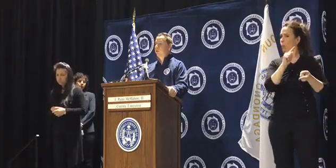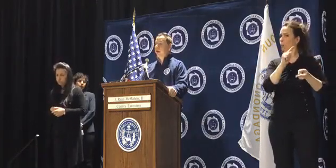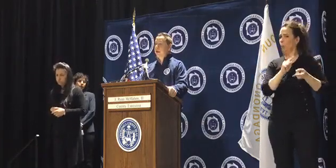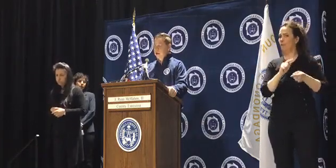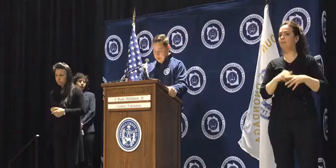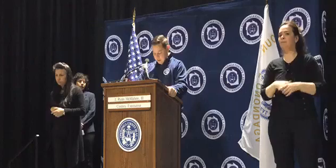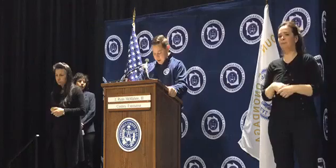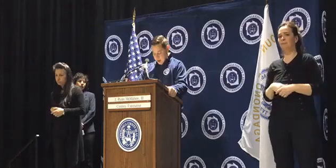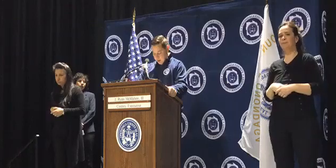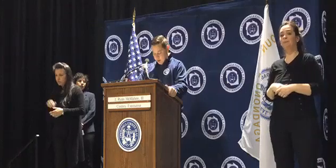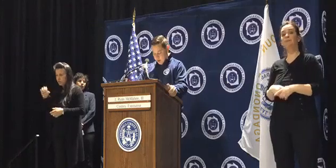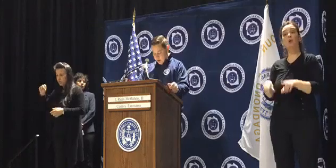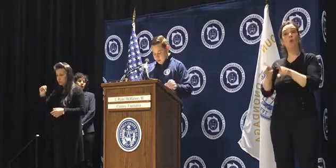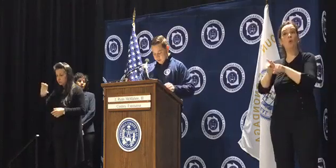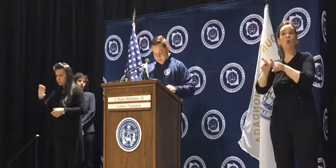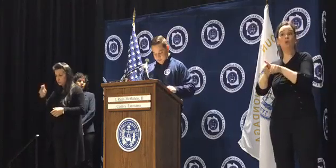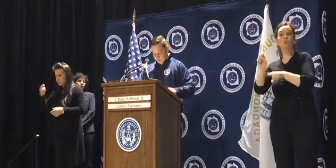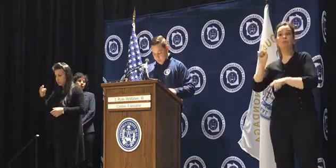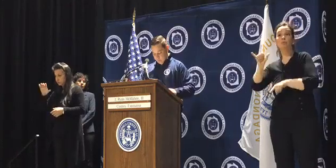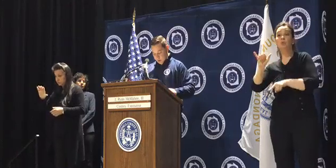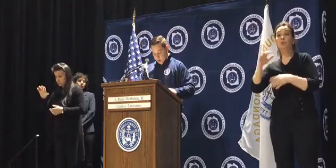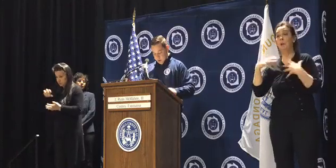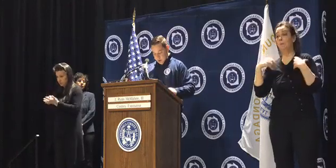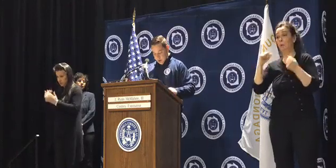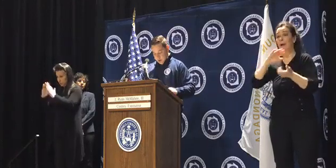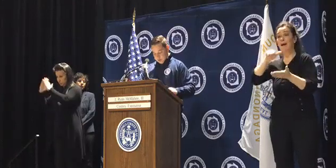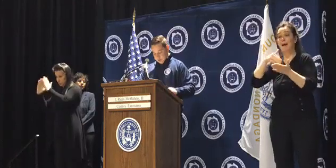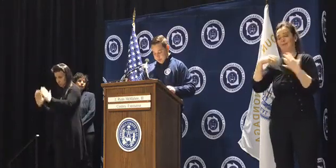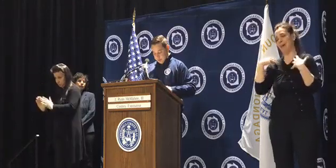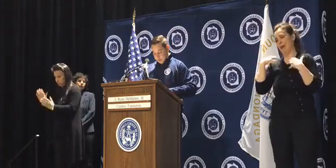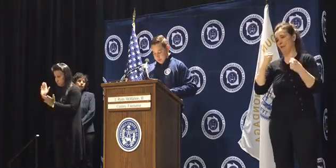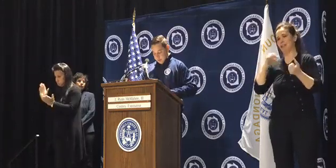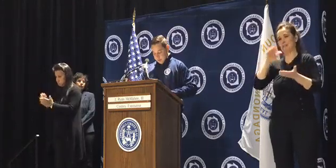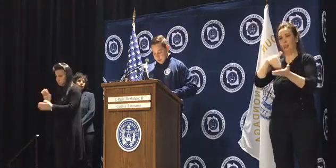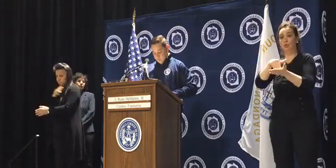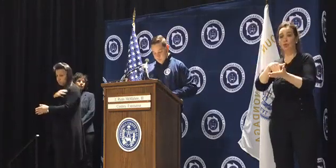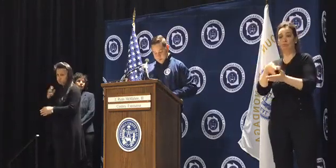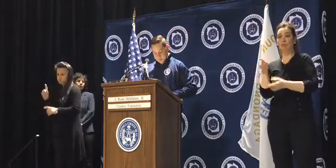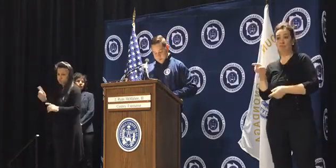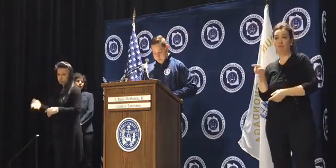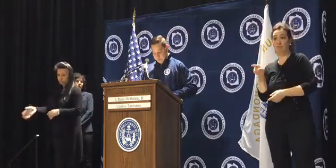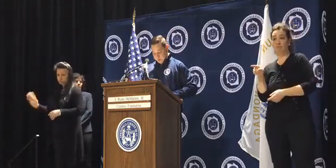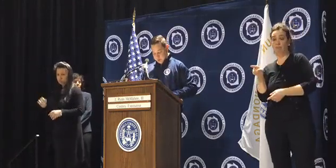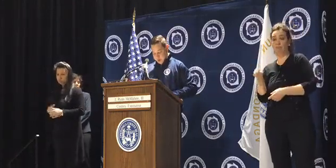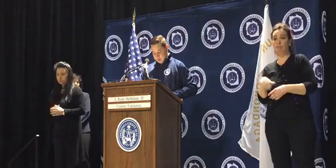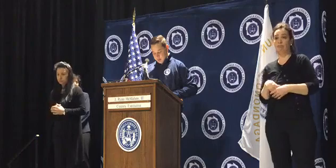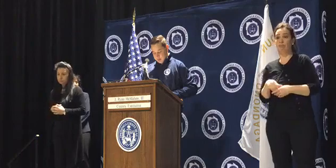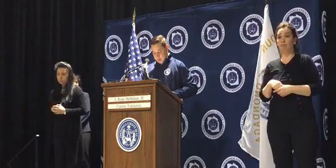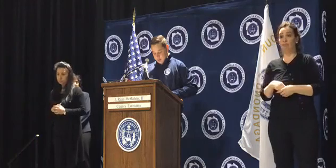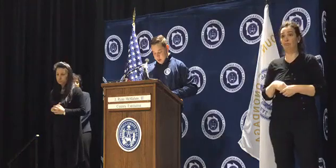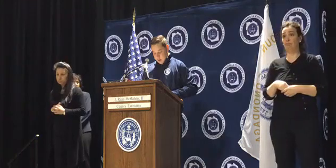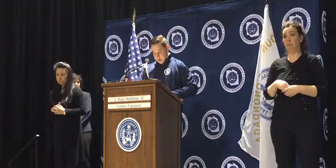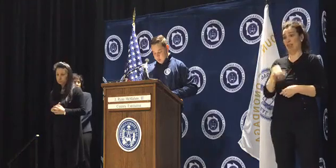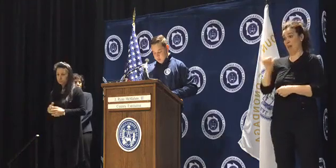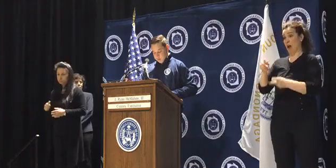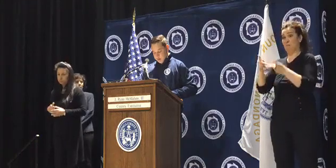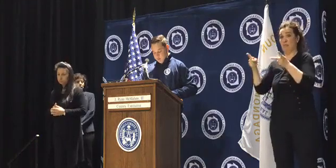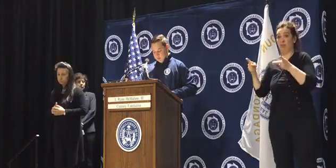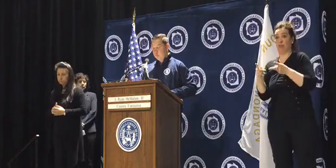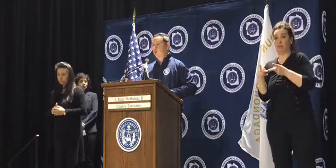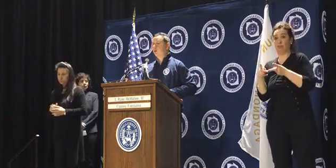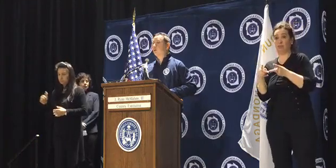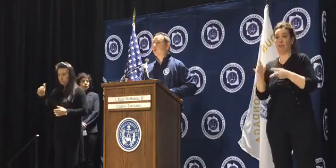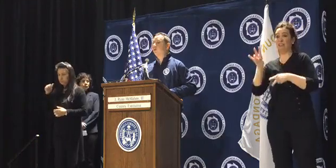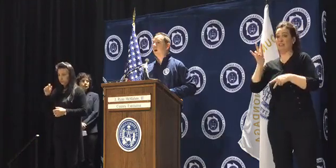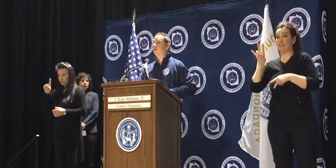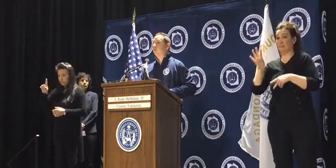decrease a little bit. We had 174 test kits that were performed yesterday at the triage site, which was down